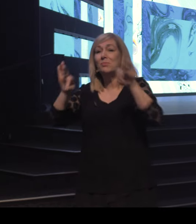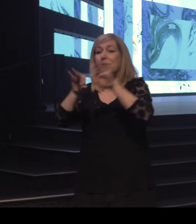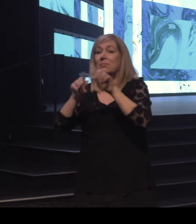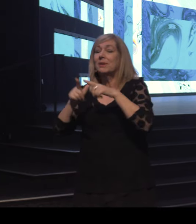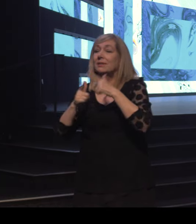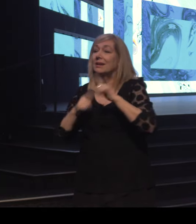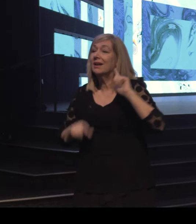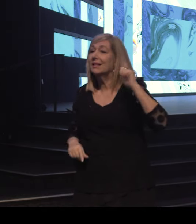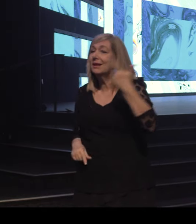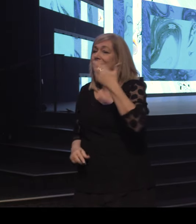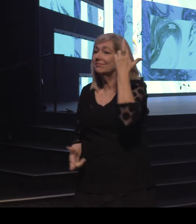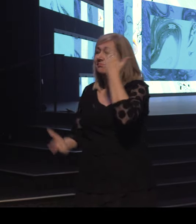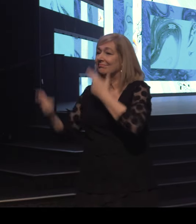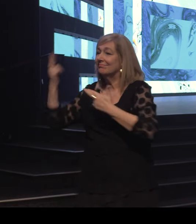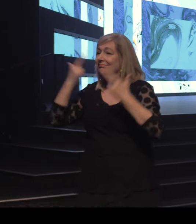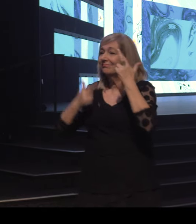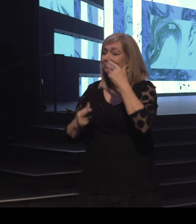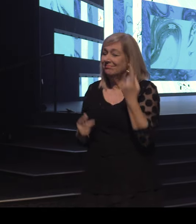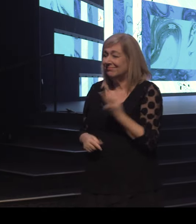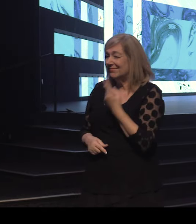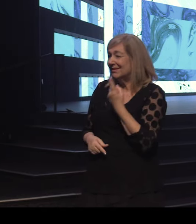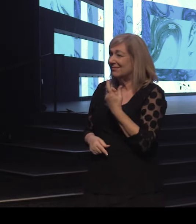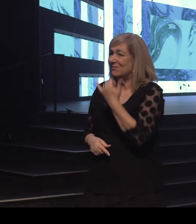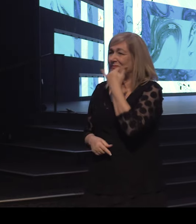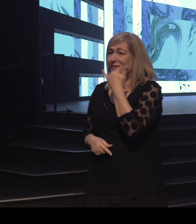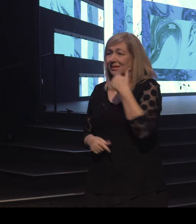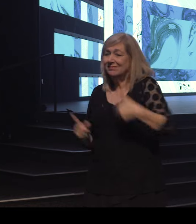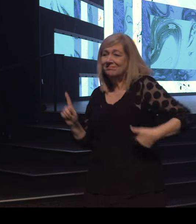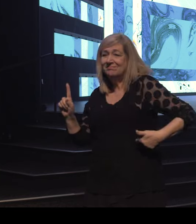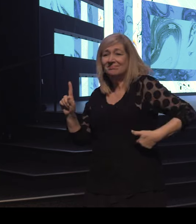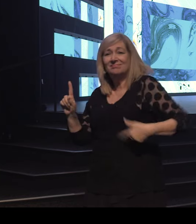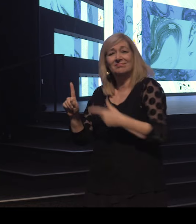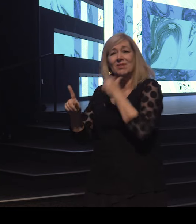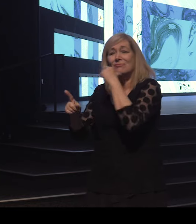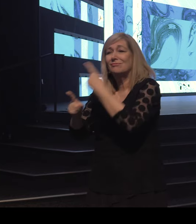more, something started to feel wrong.